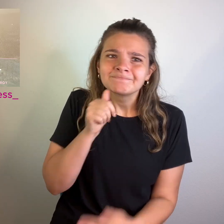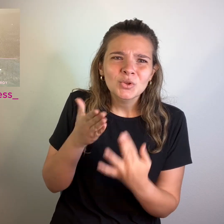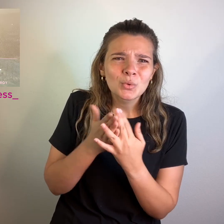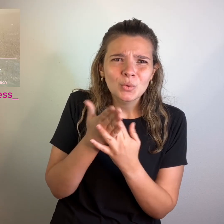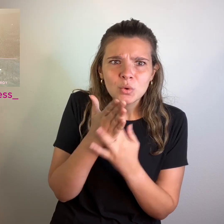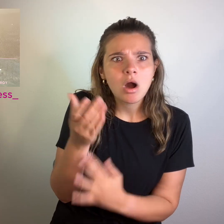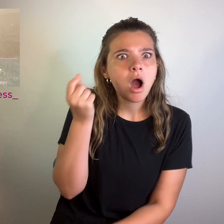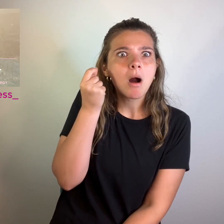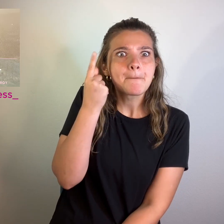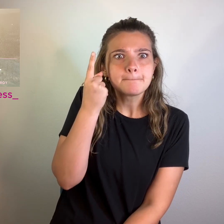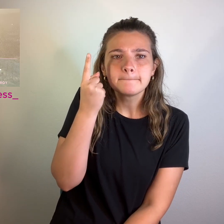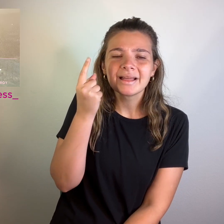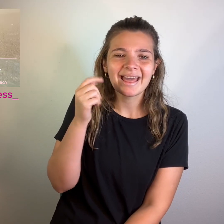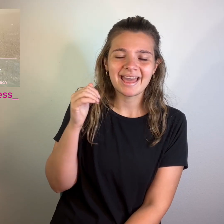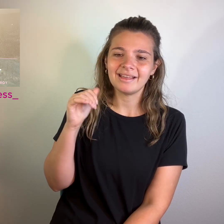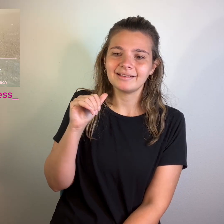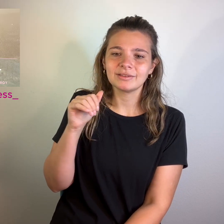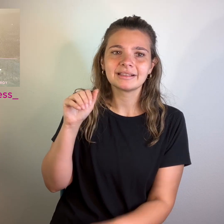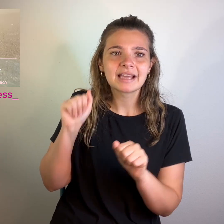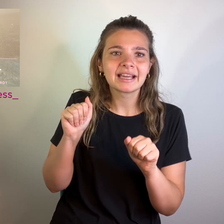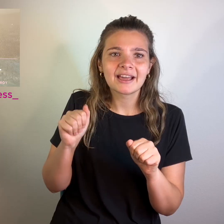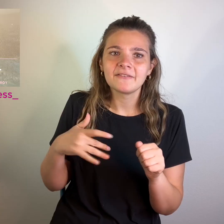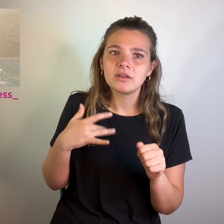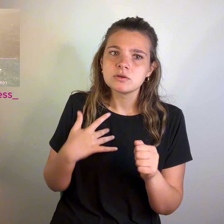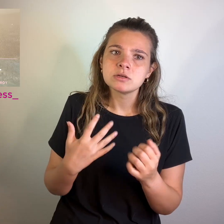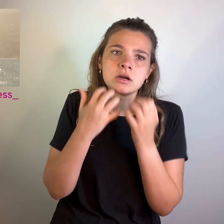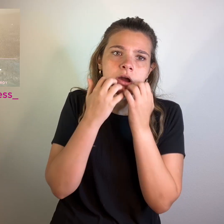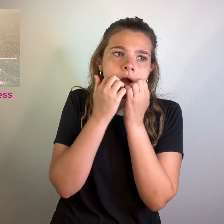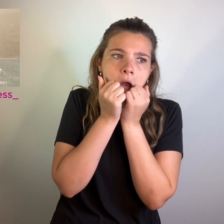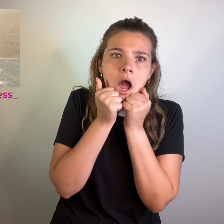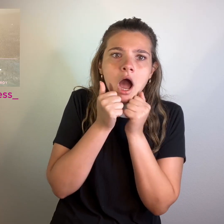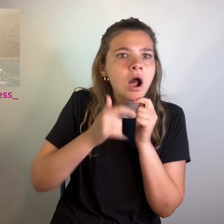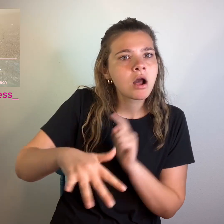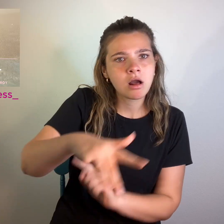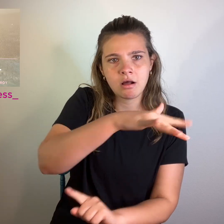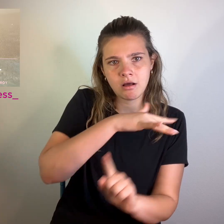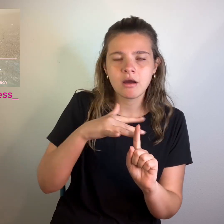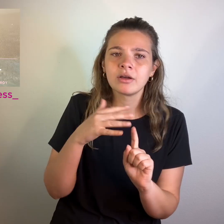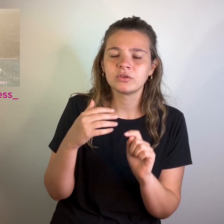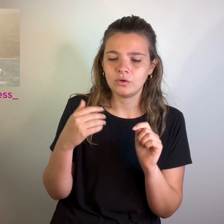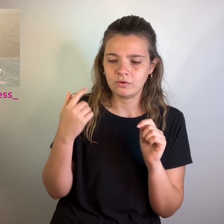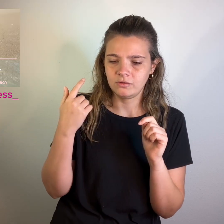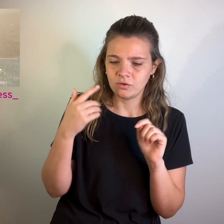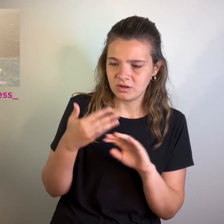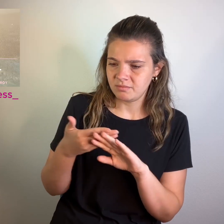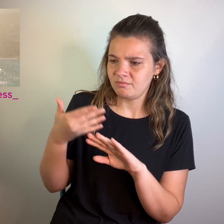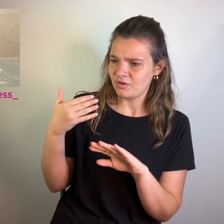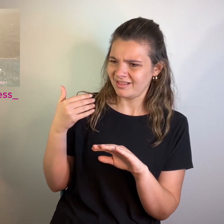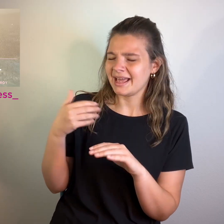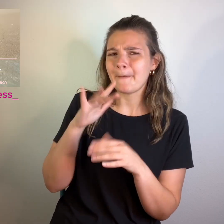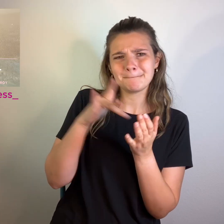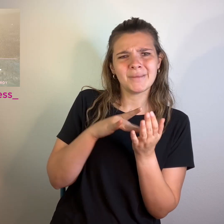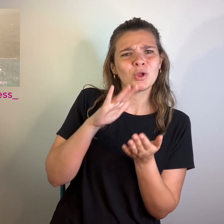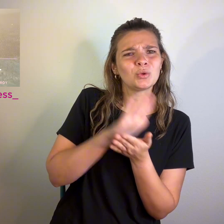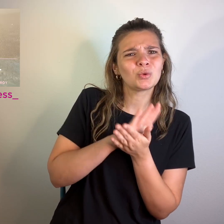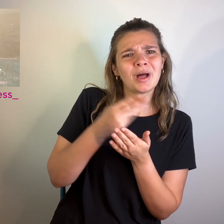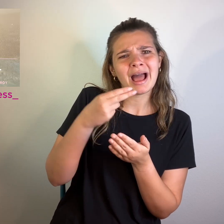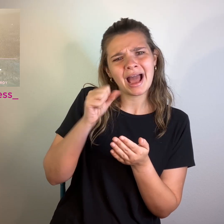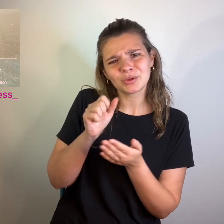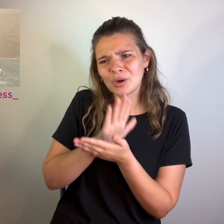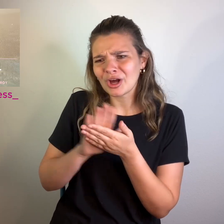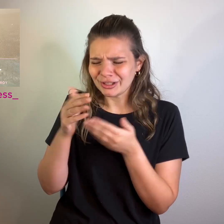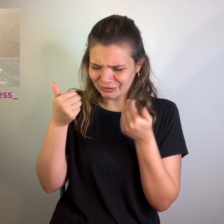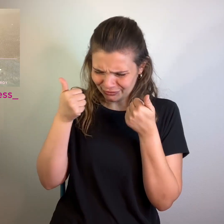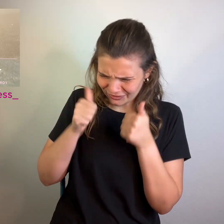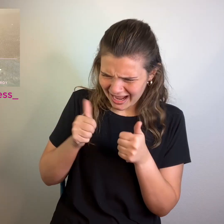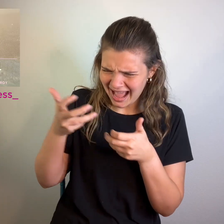things for granted. And I feel like the biggest difference from like me trying to have friendships in like middle school and high school and college compared